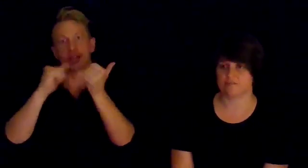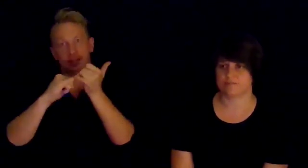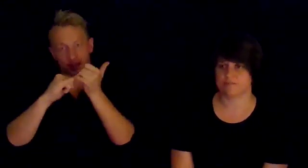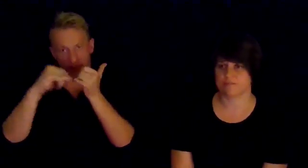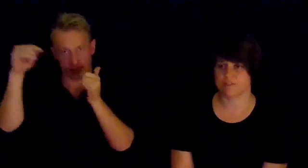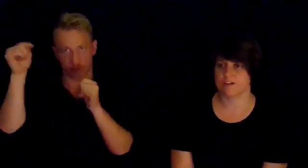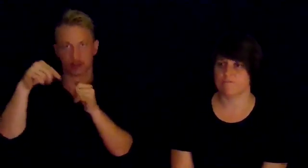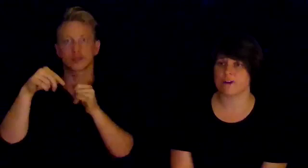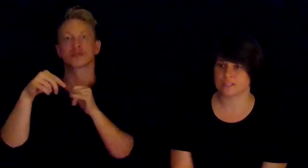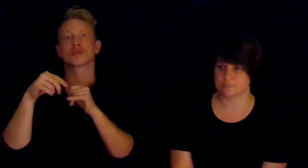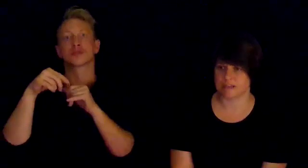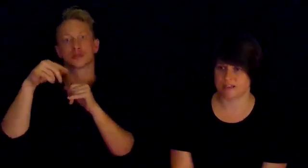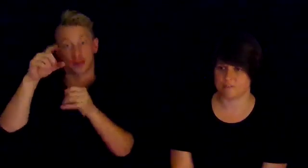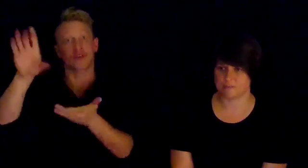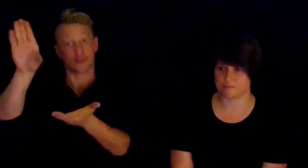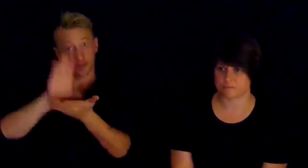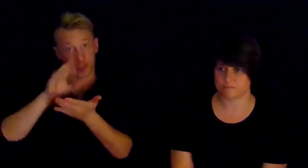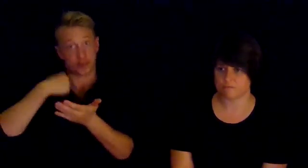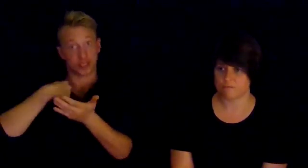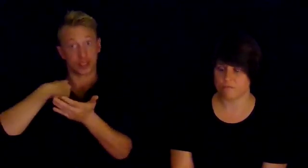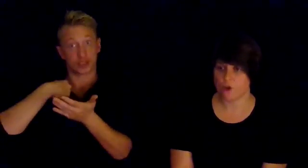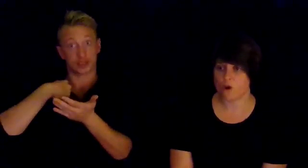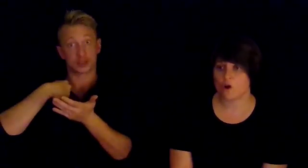NDIS funded me